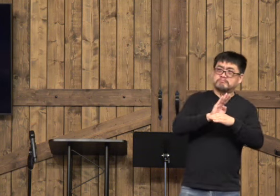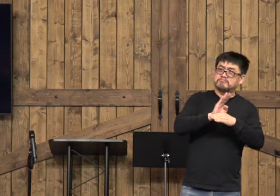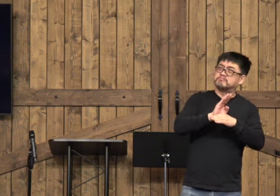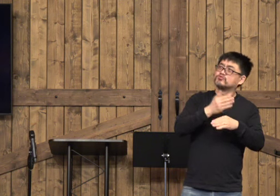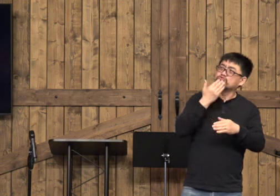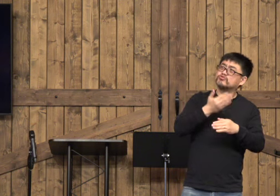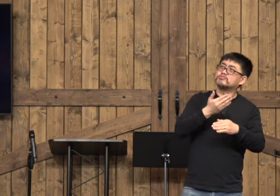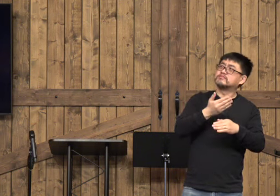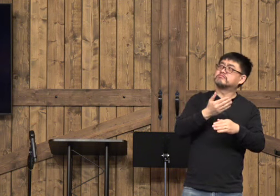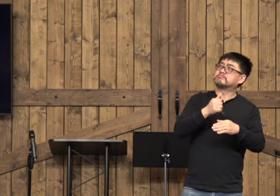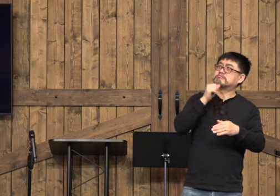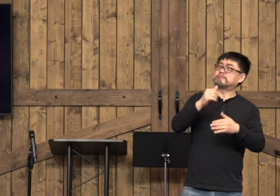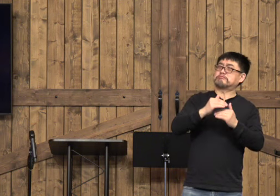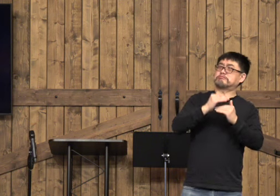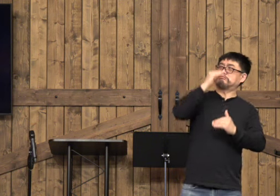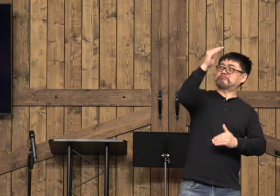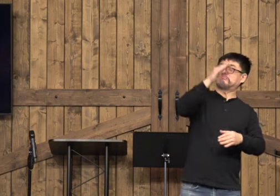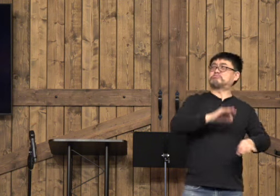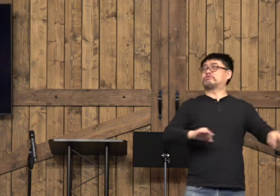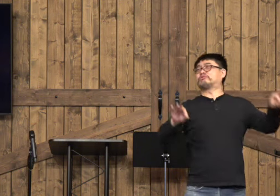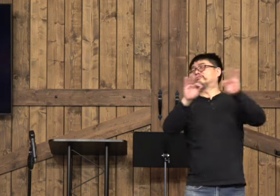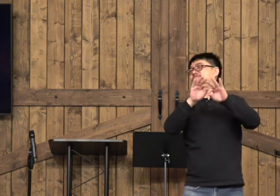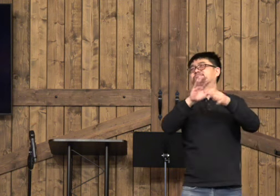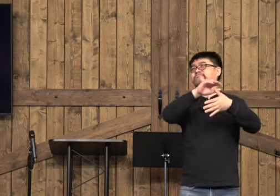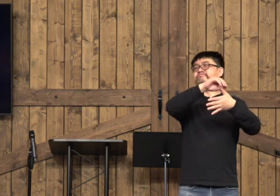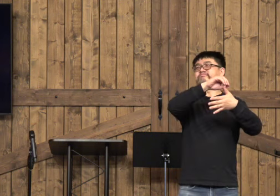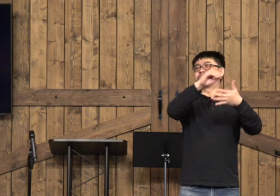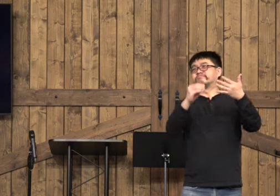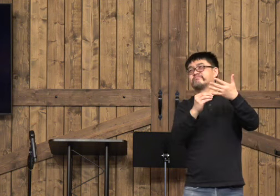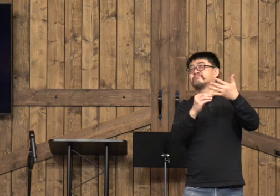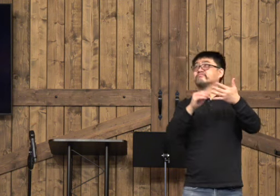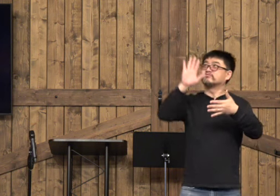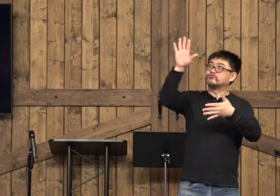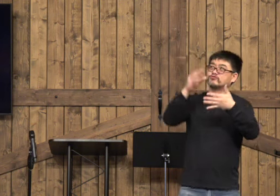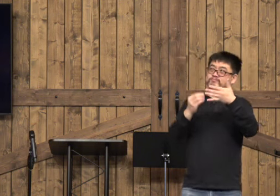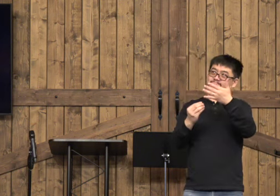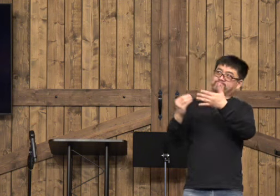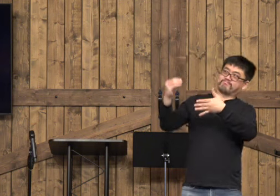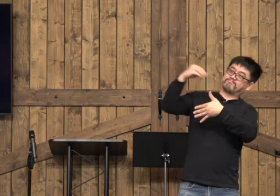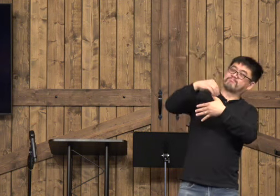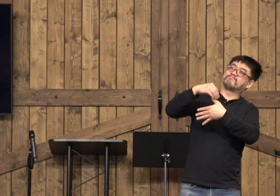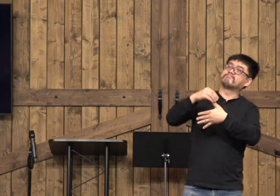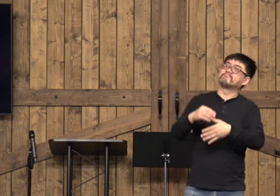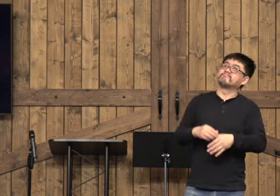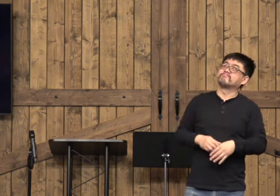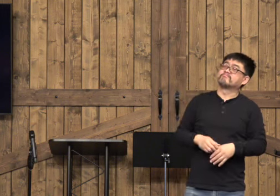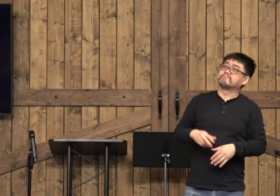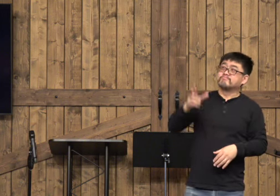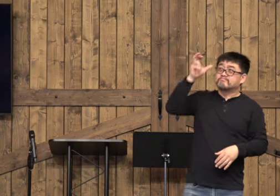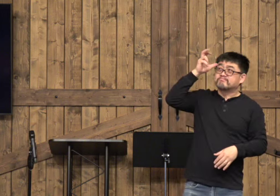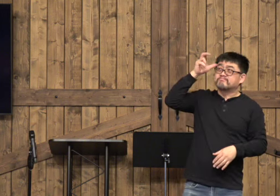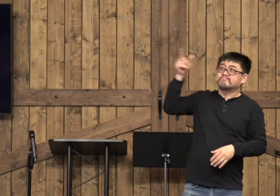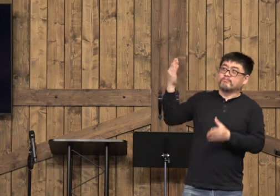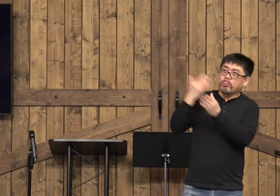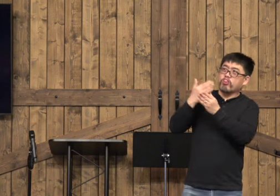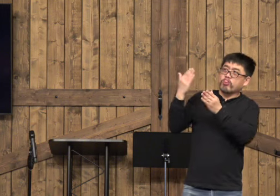more work it's good to be busy but that shouldn't be our priority spreading your word and your gospel should